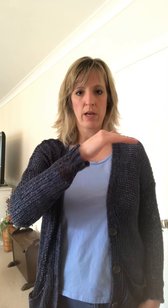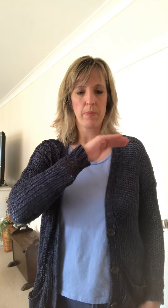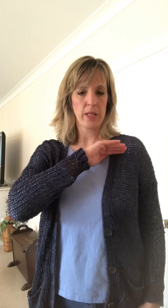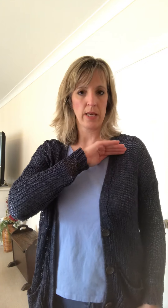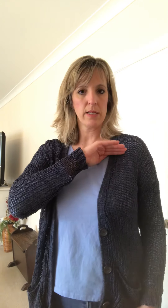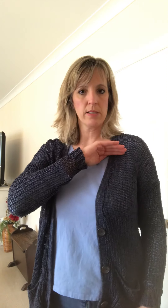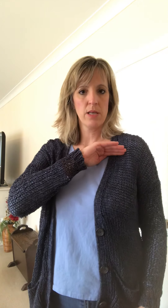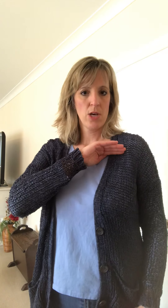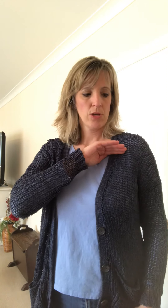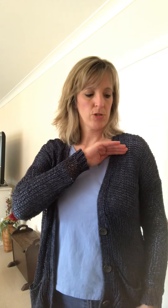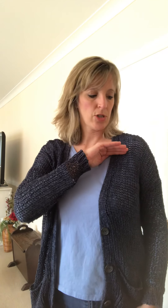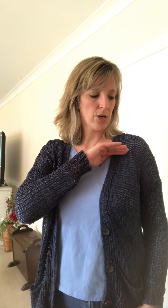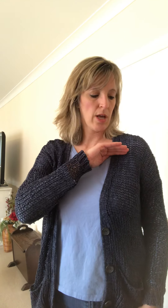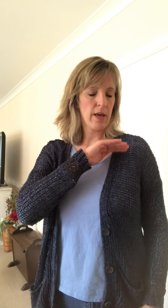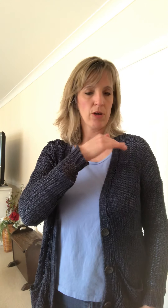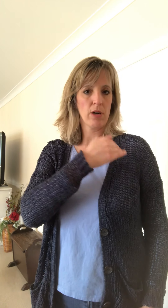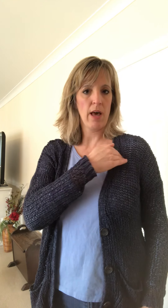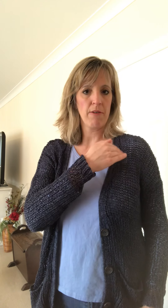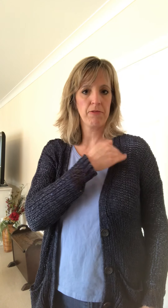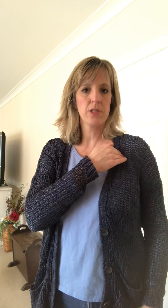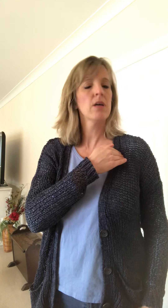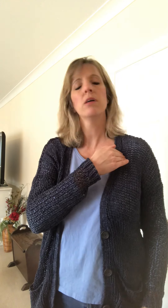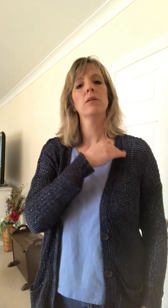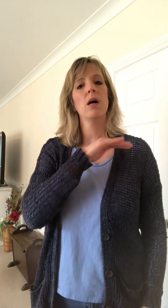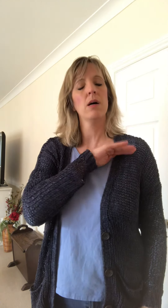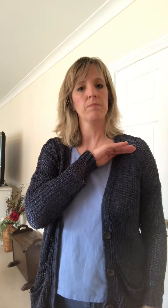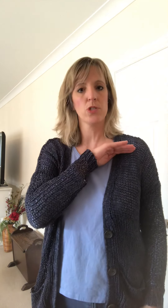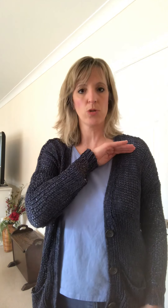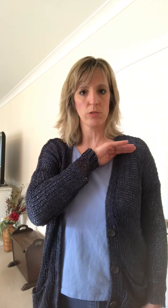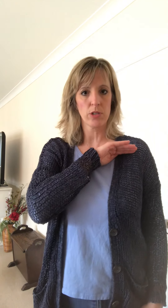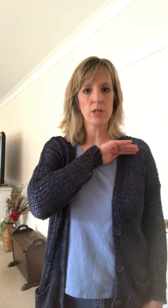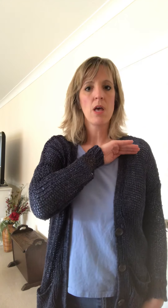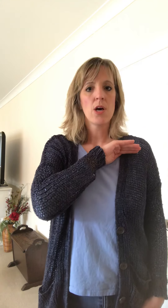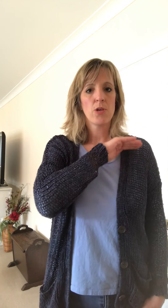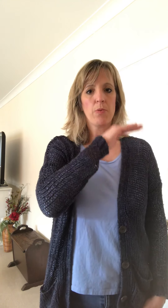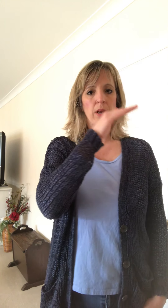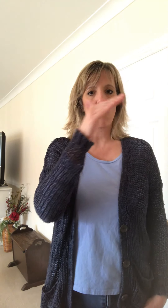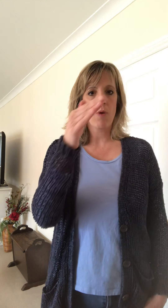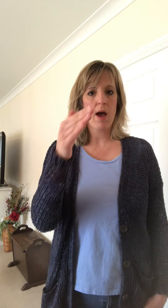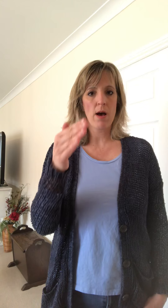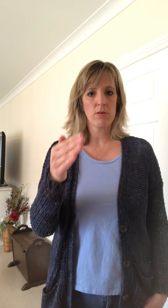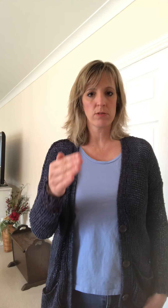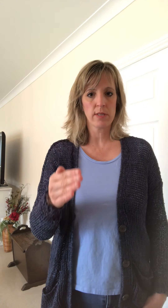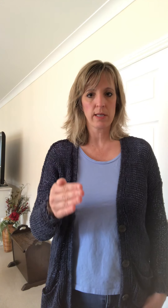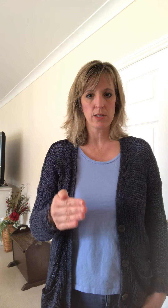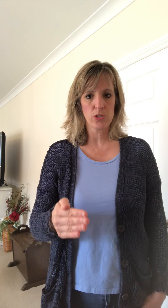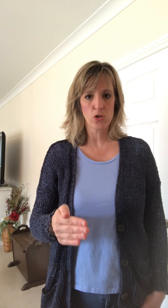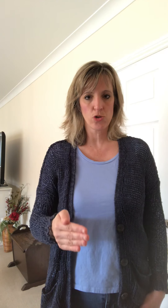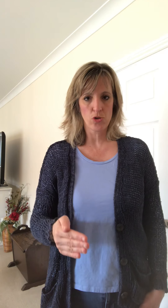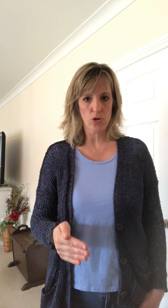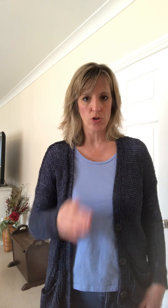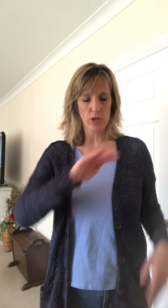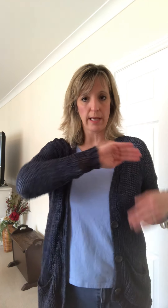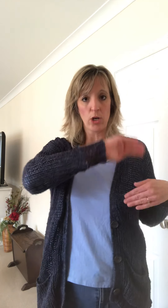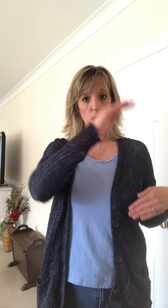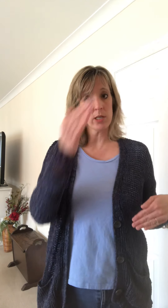it like this. You start at your left shoulder. You bring it around like in a circle or like a hook,